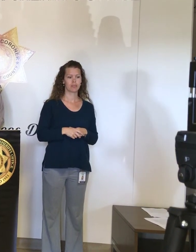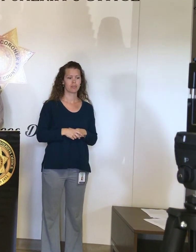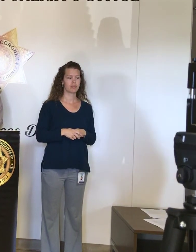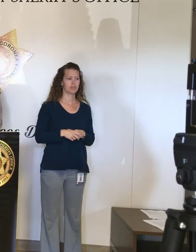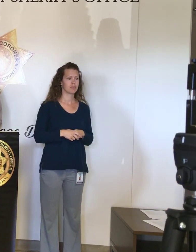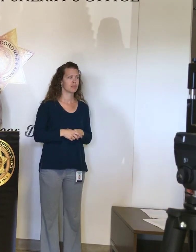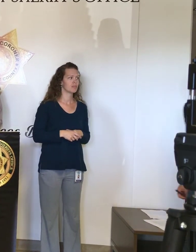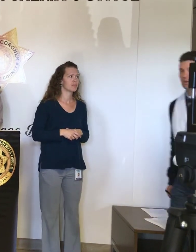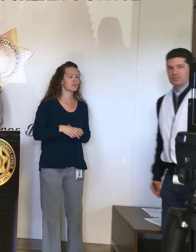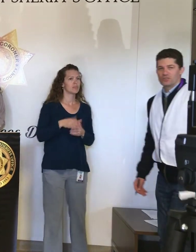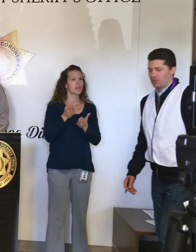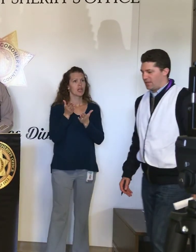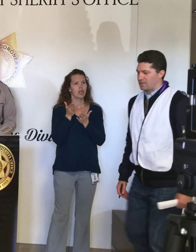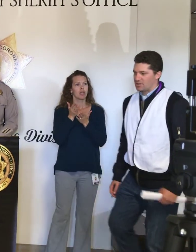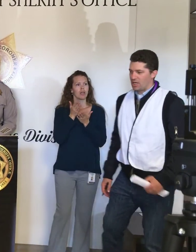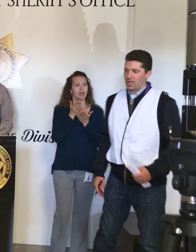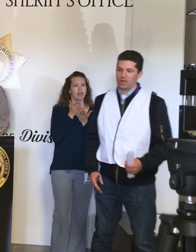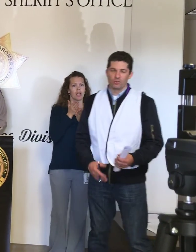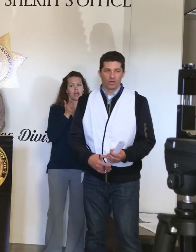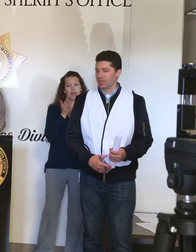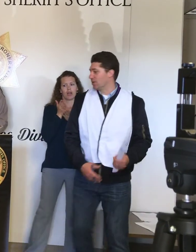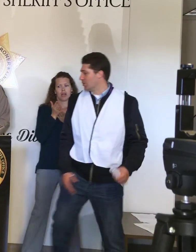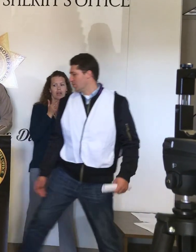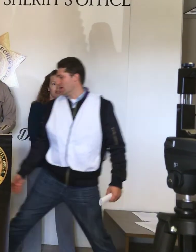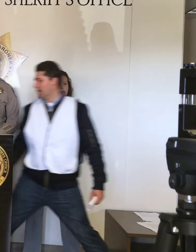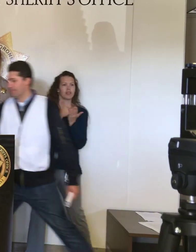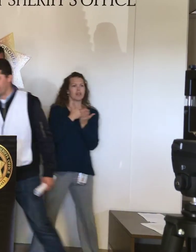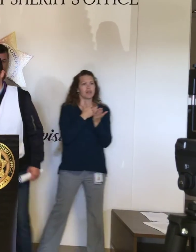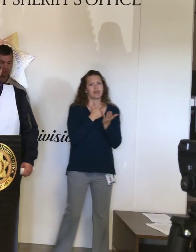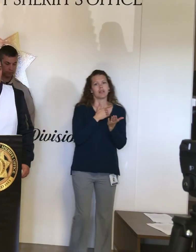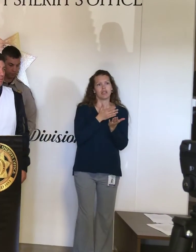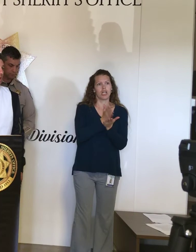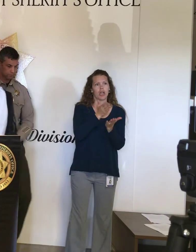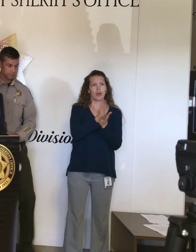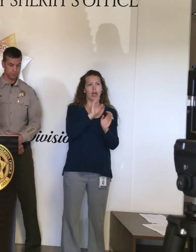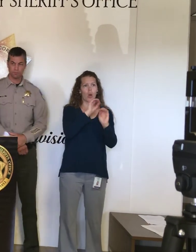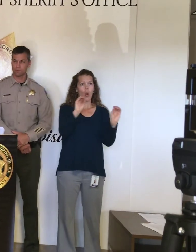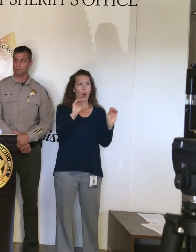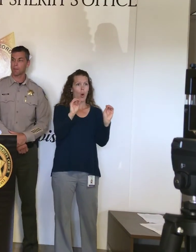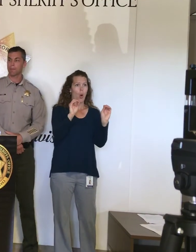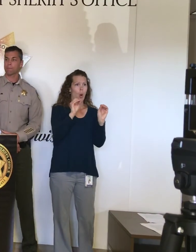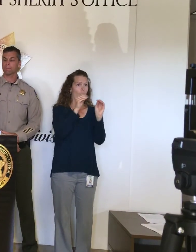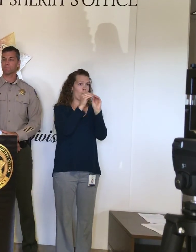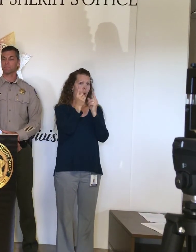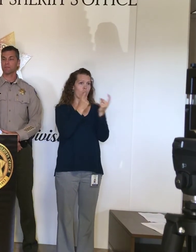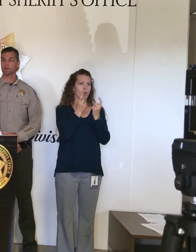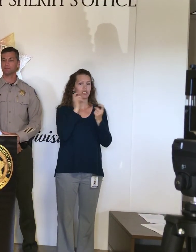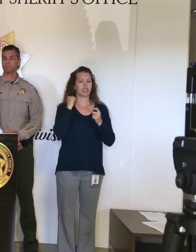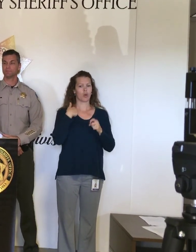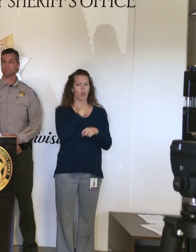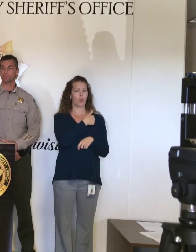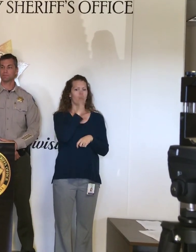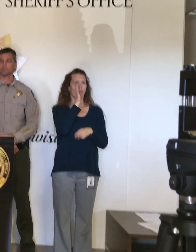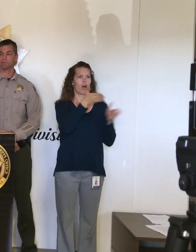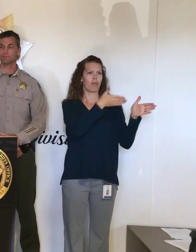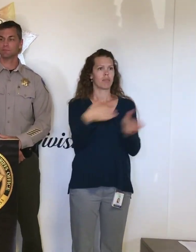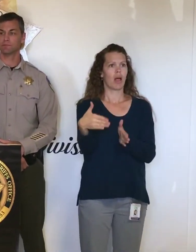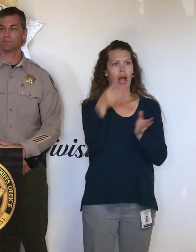Alright, if there's no further questions, you guys, we're going to plan to send out another update with